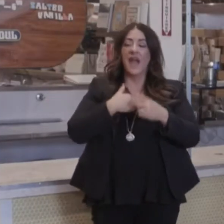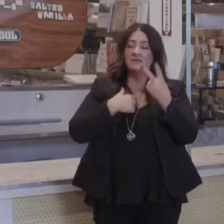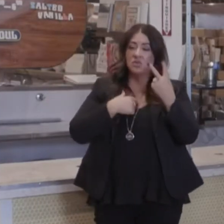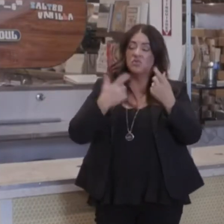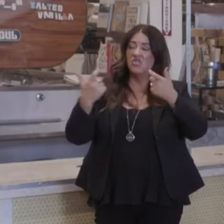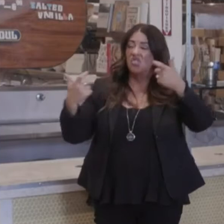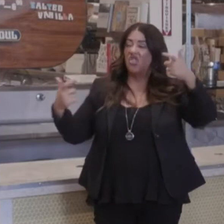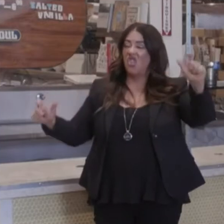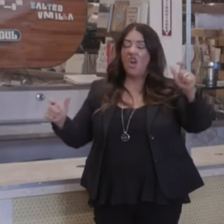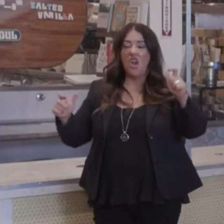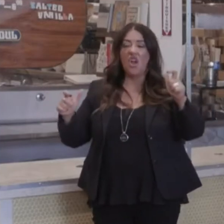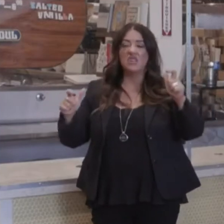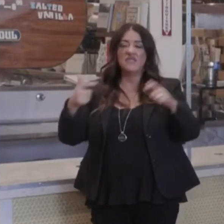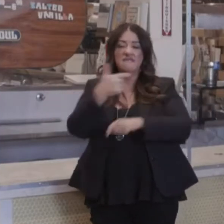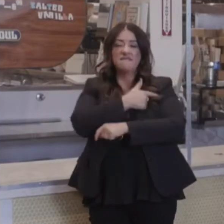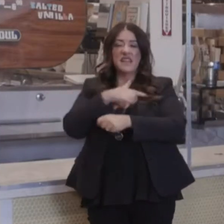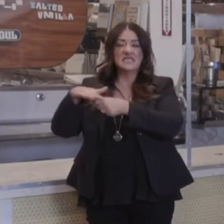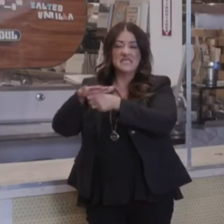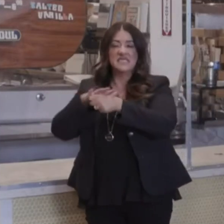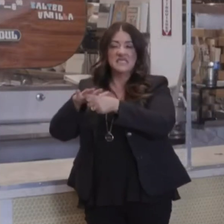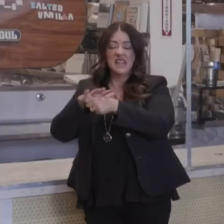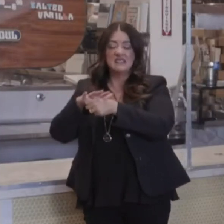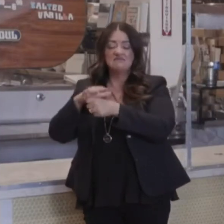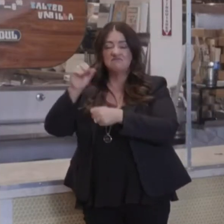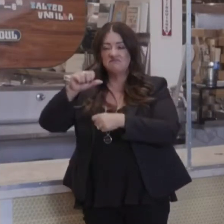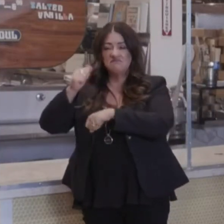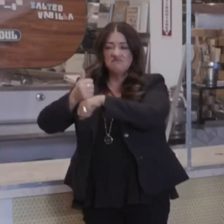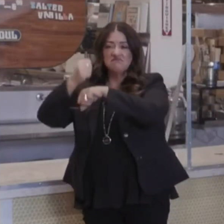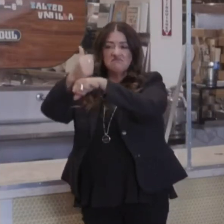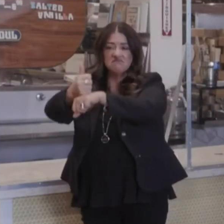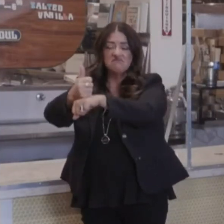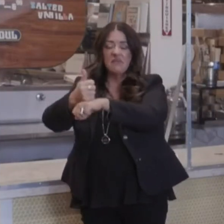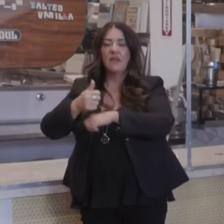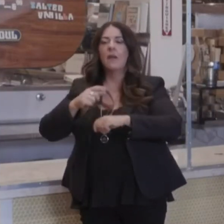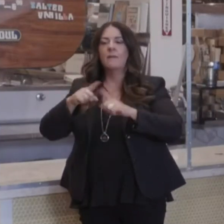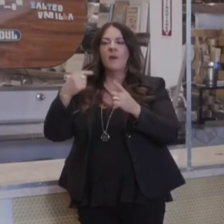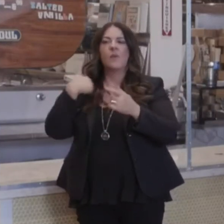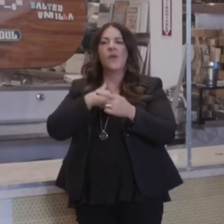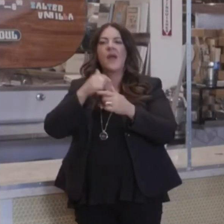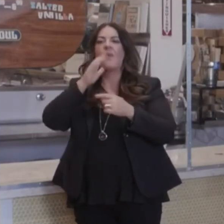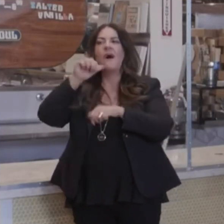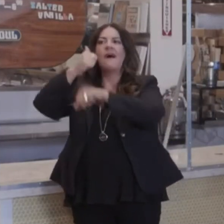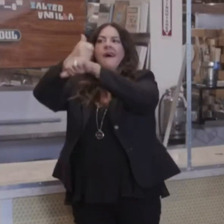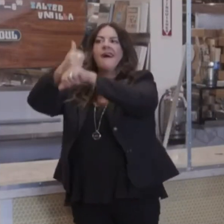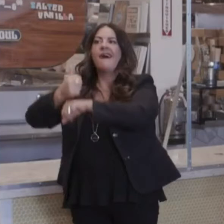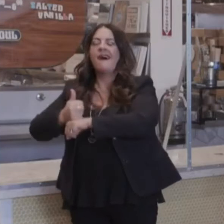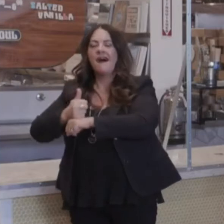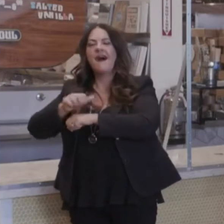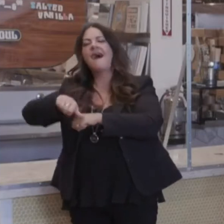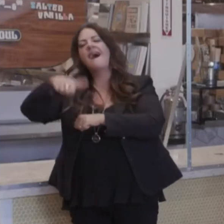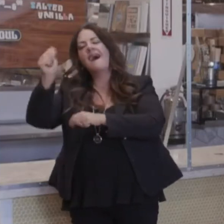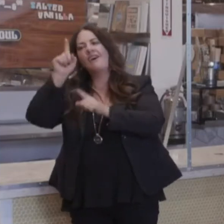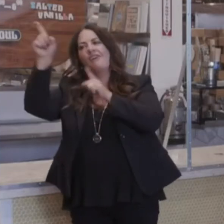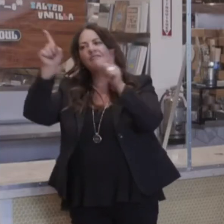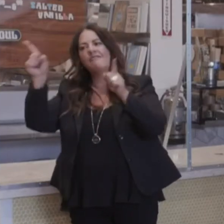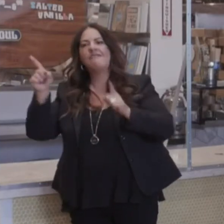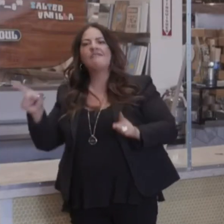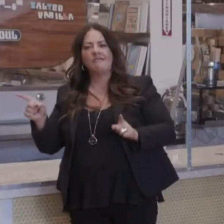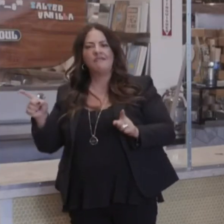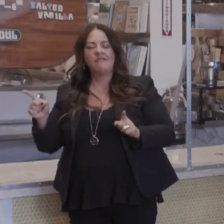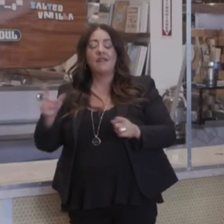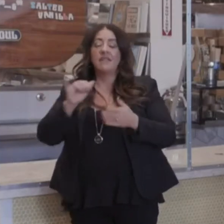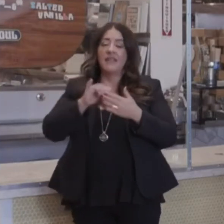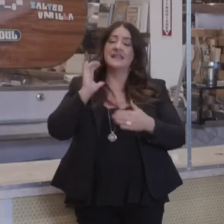have cars and the tools of technology to get in line and to get ahead of others. And so that's our commitment,